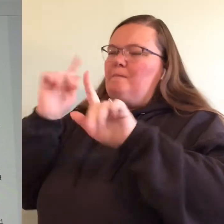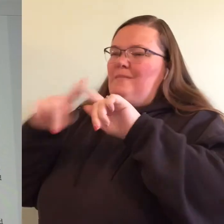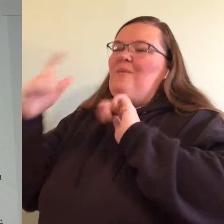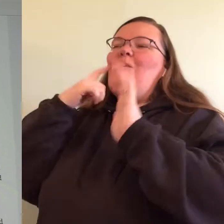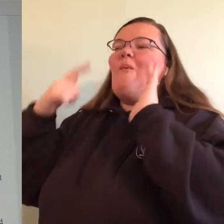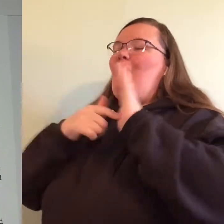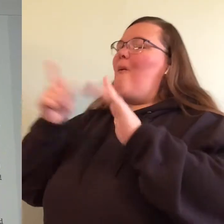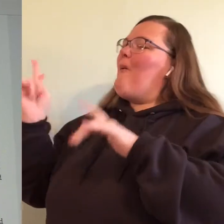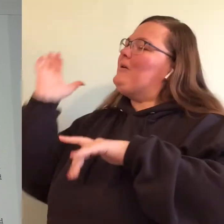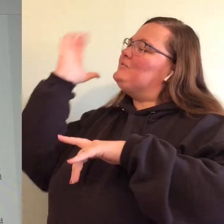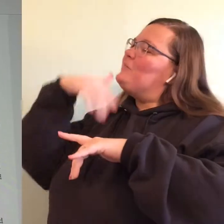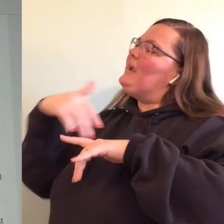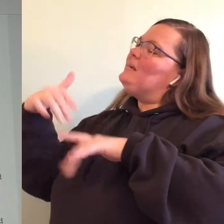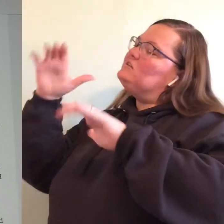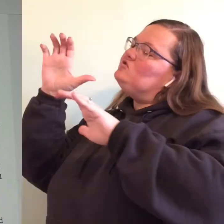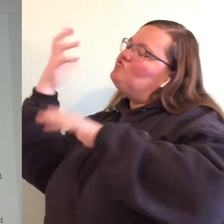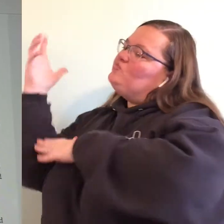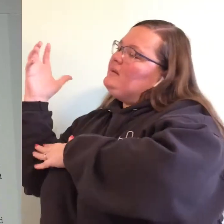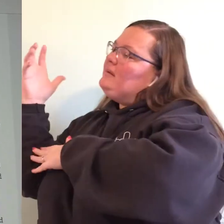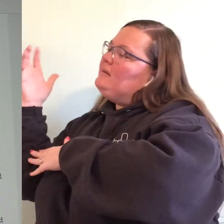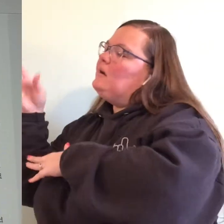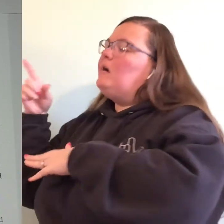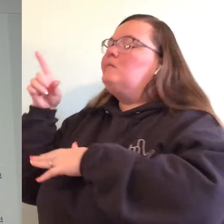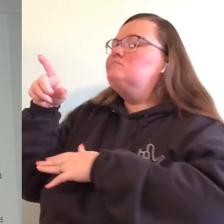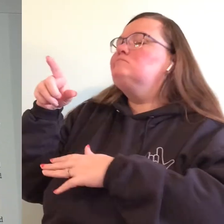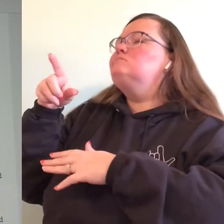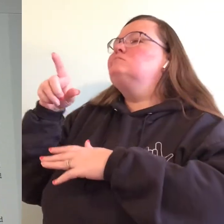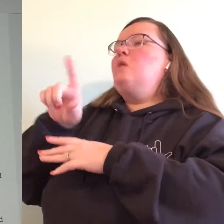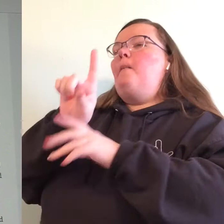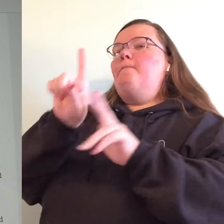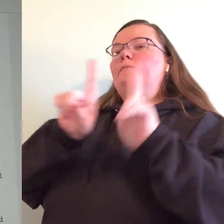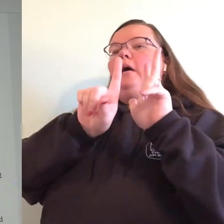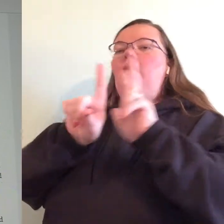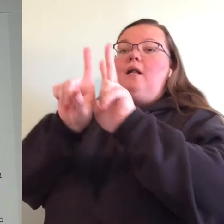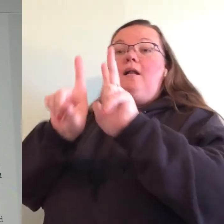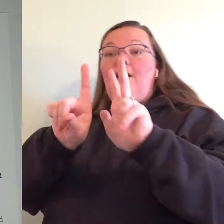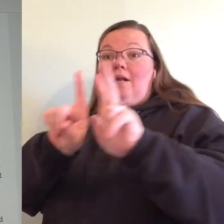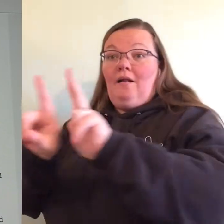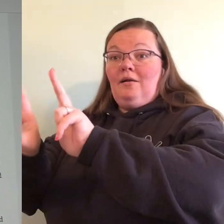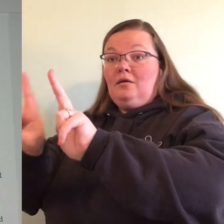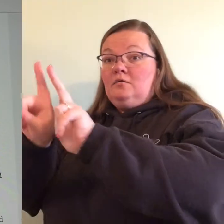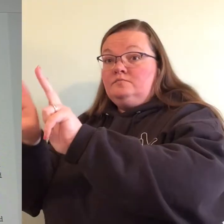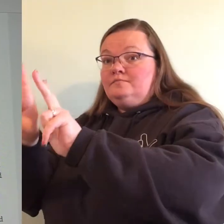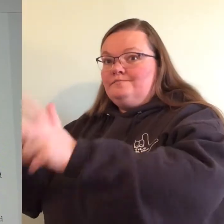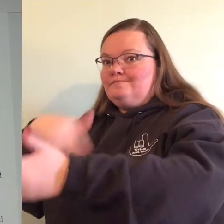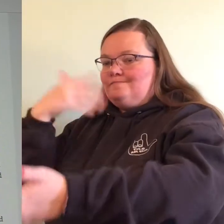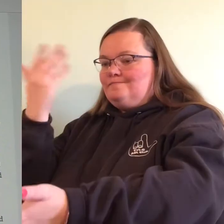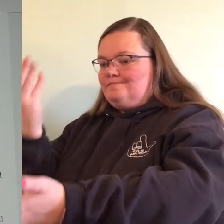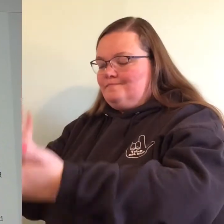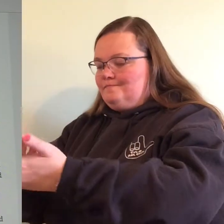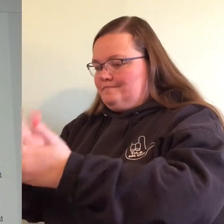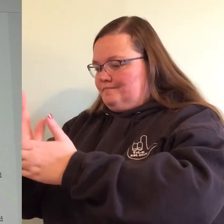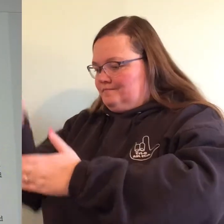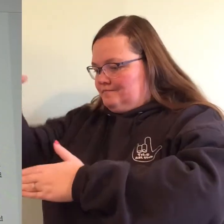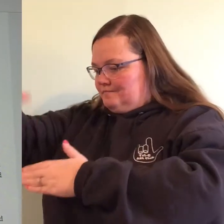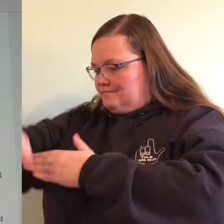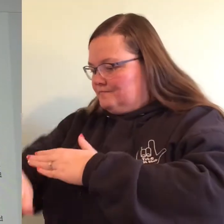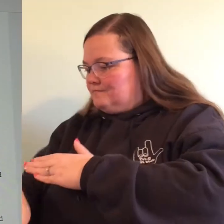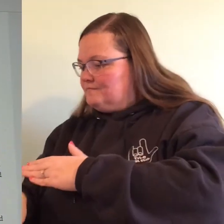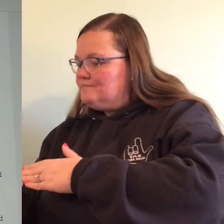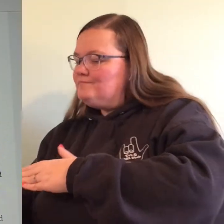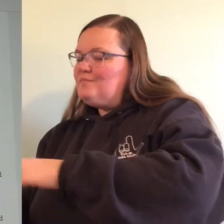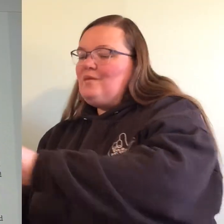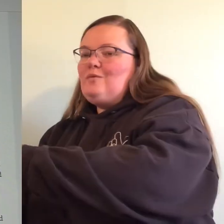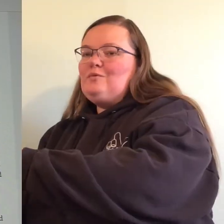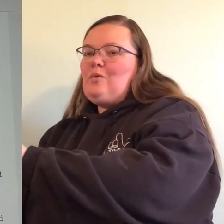odd-looking tree on one place and a stump in the other, and brought them on to where the ground became uneven, and into a little valley,